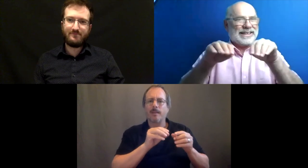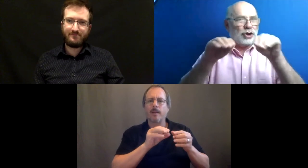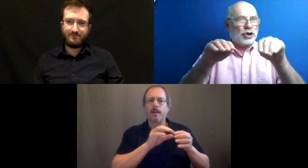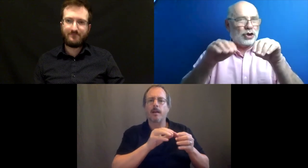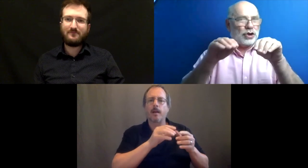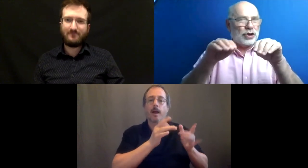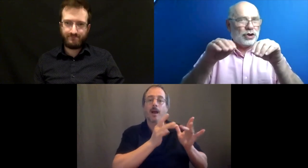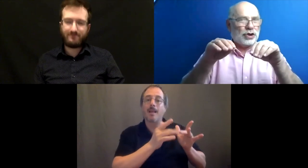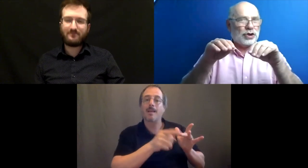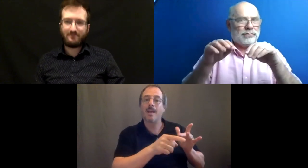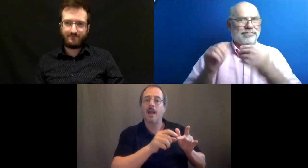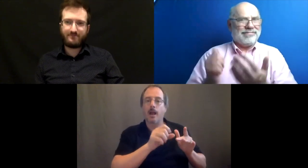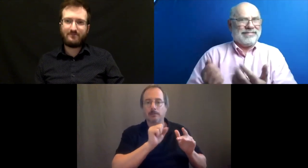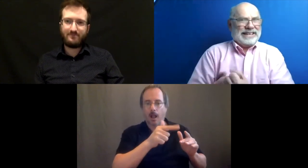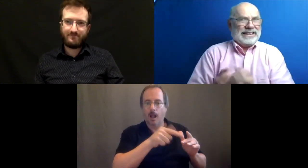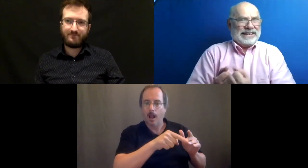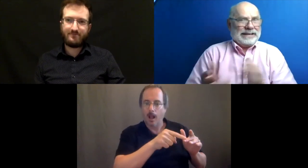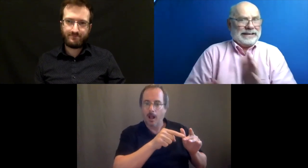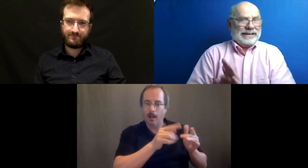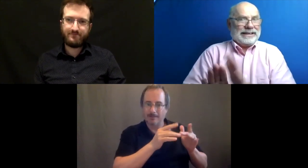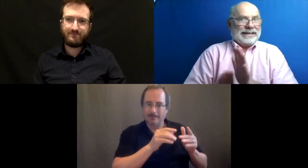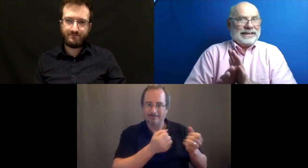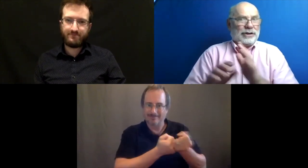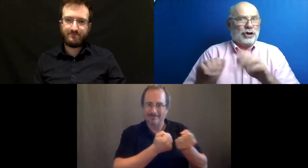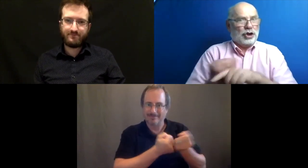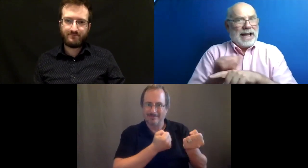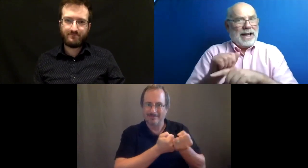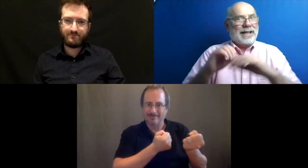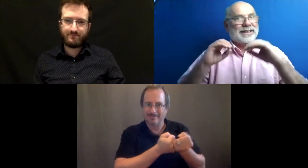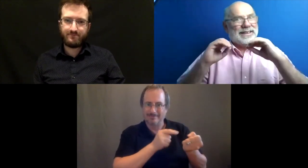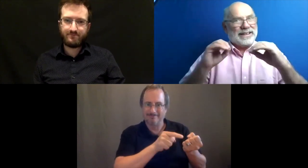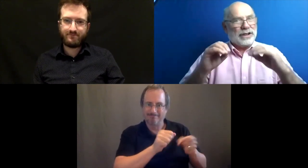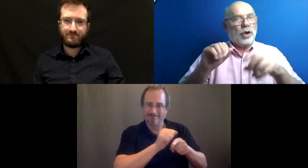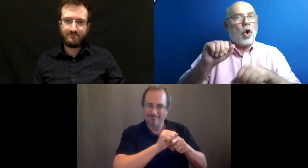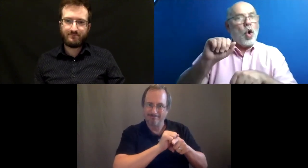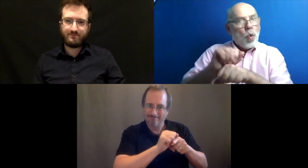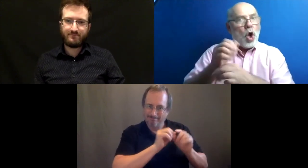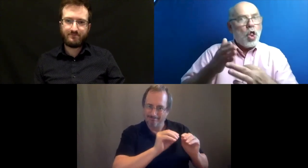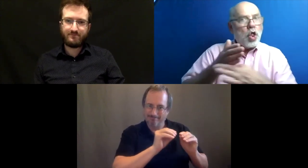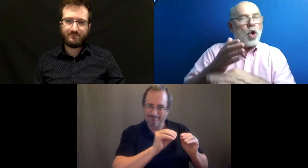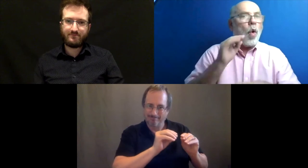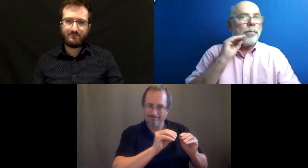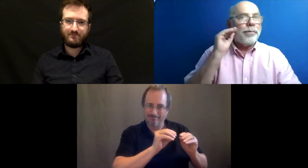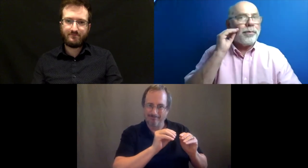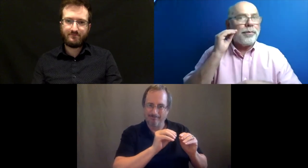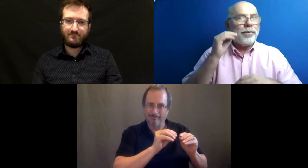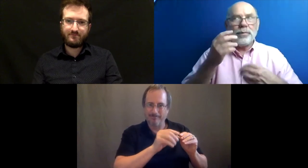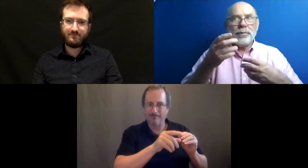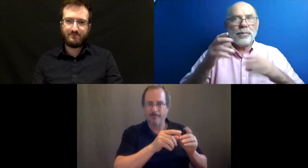Mm-hmm. We need to be teaching ASL through online means, through virtual means.